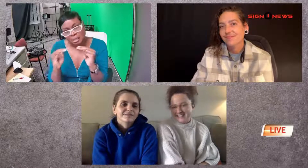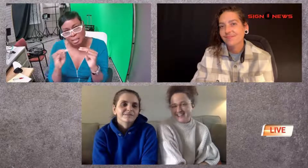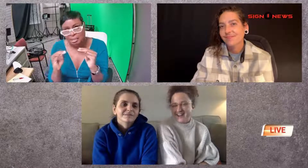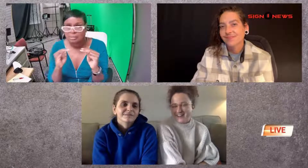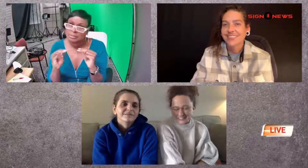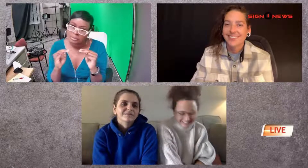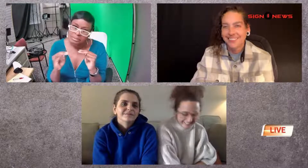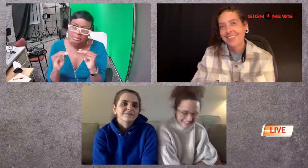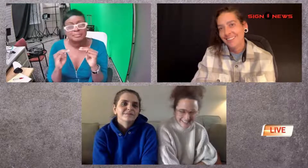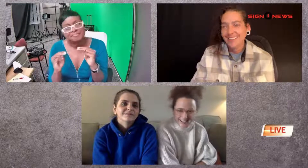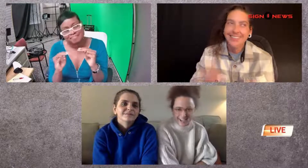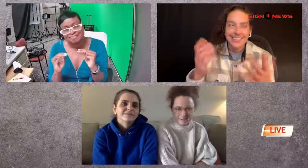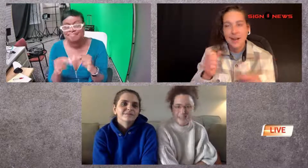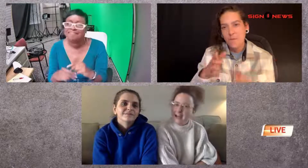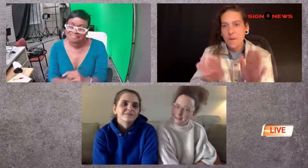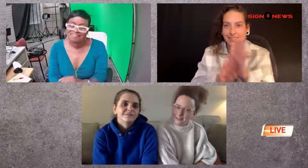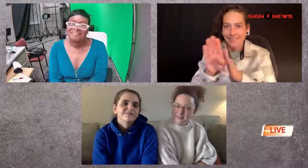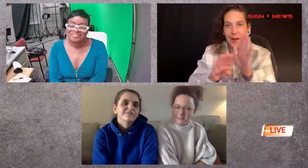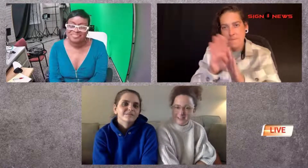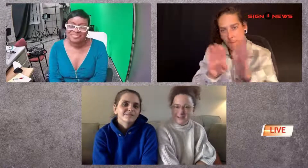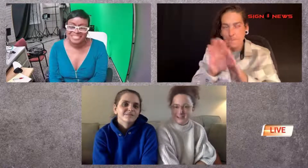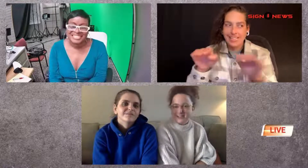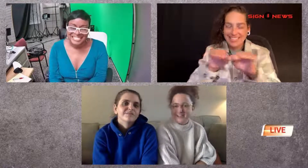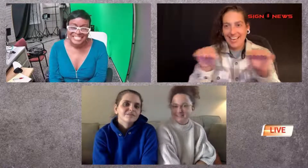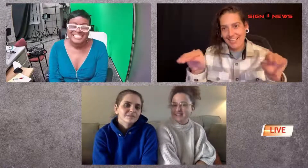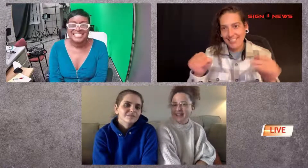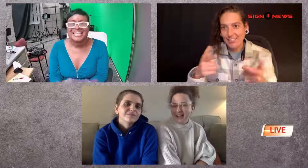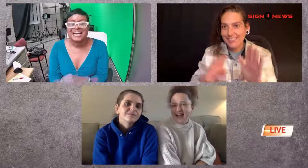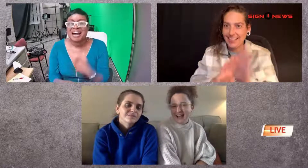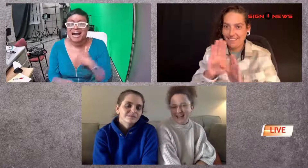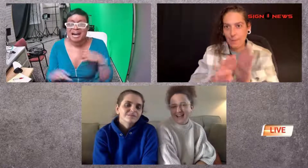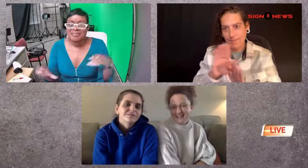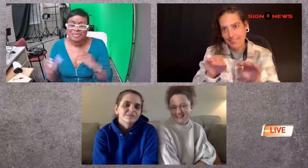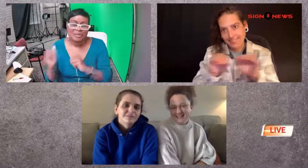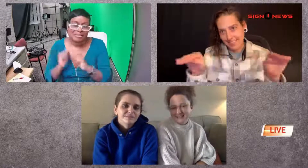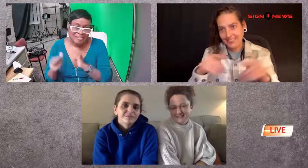that. So doing some theater and yeah.